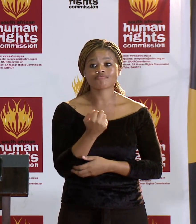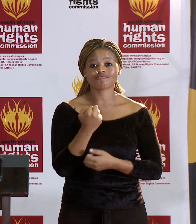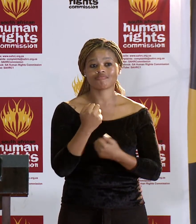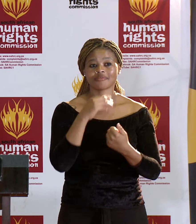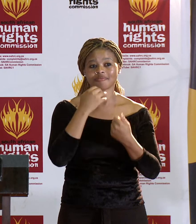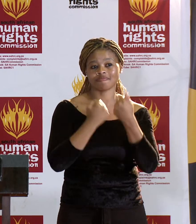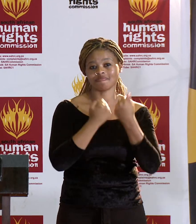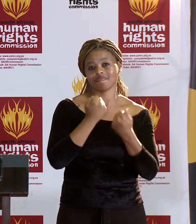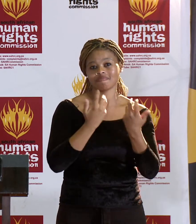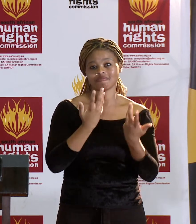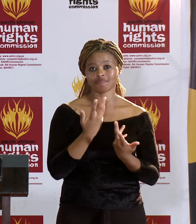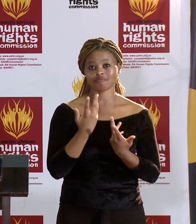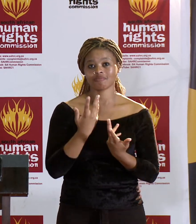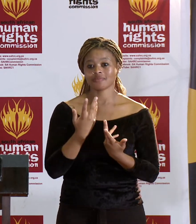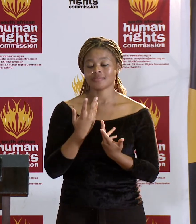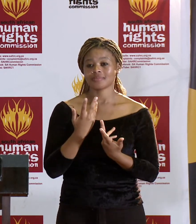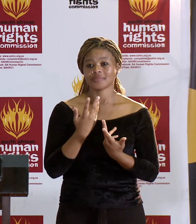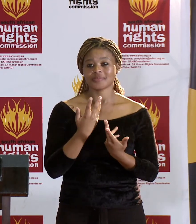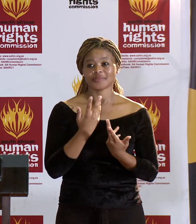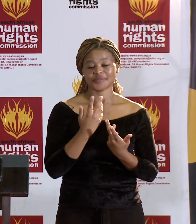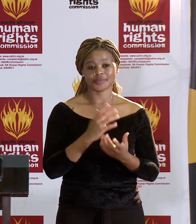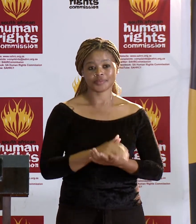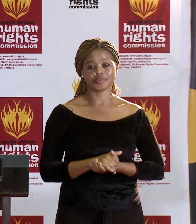car, right?